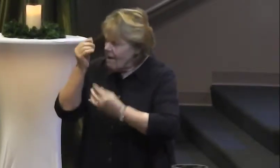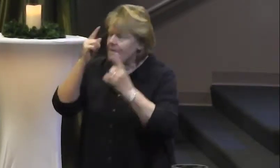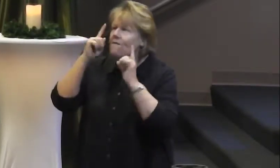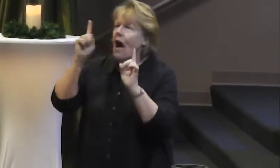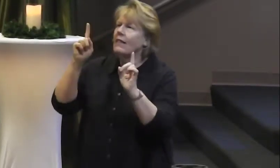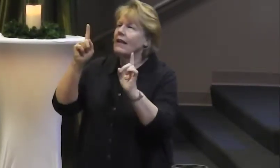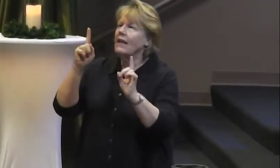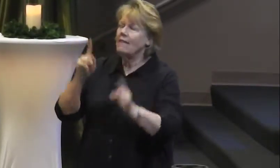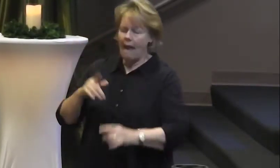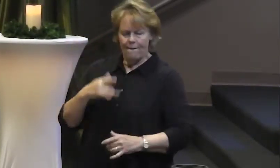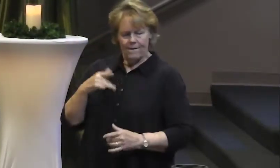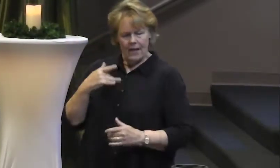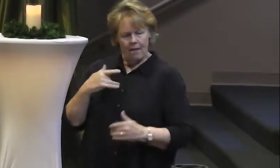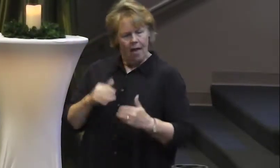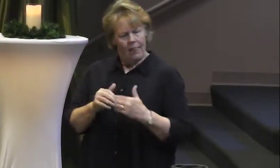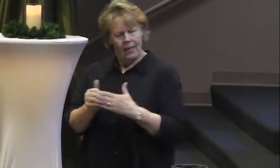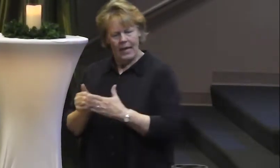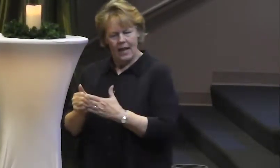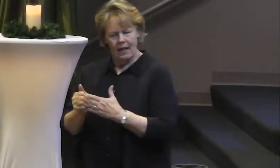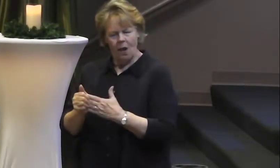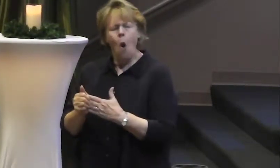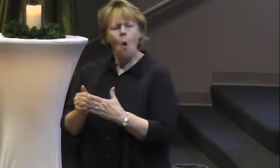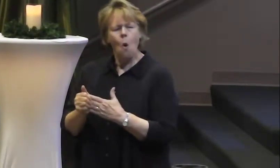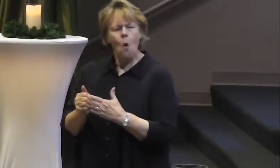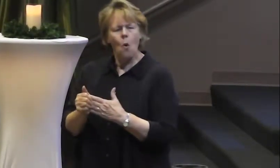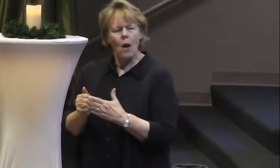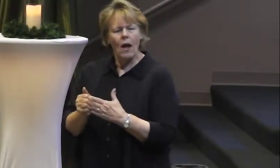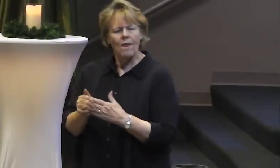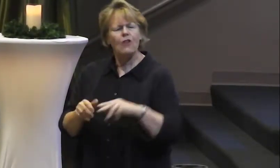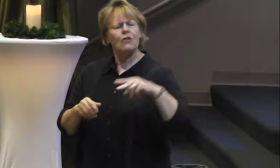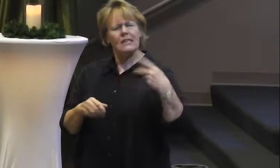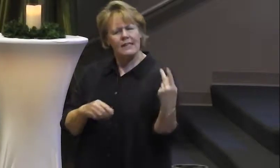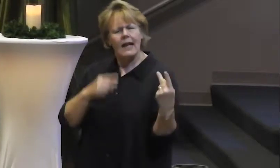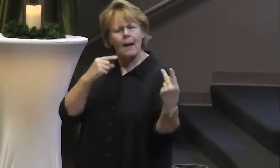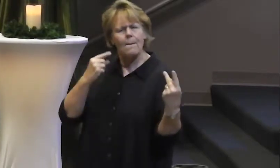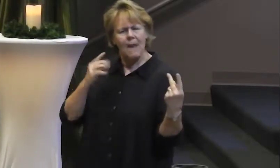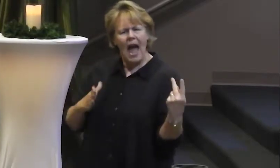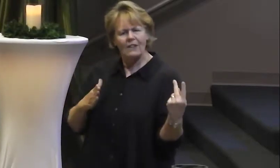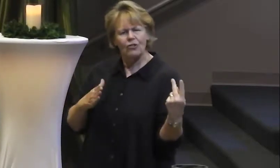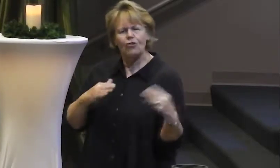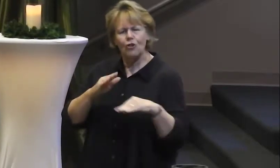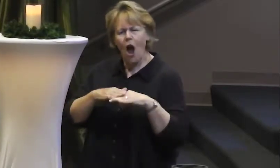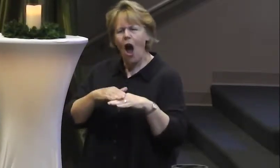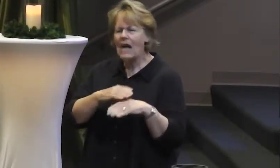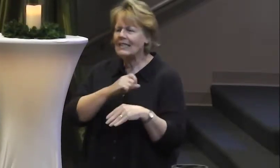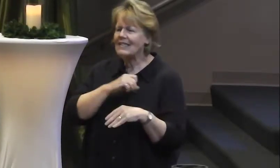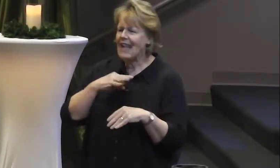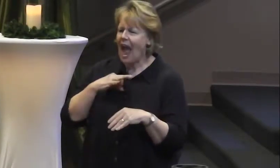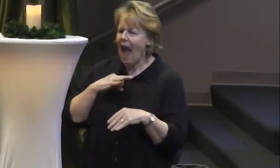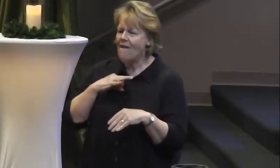that there'd be another pastor on the staff. A guy who's been, let's just say, 6.5 years he's been